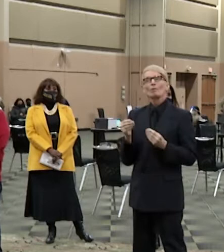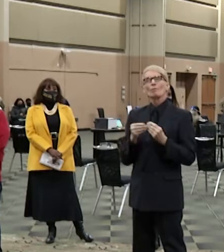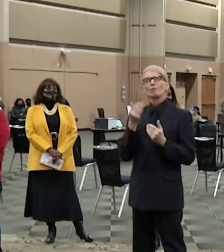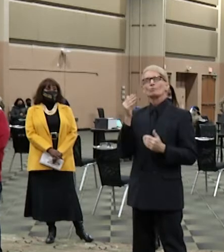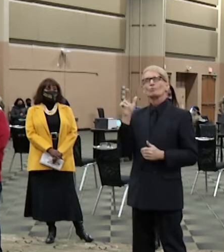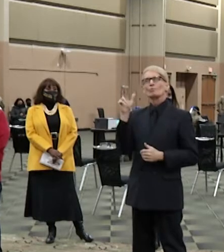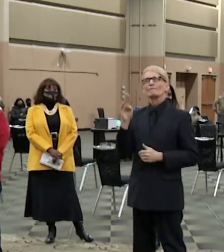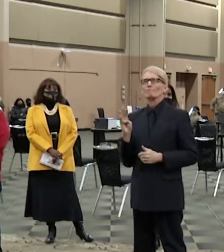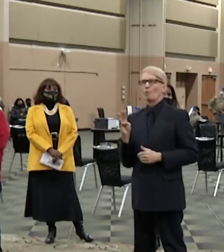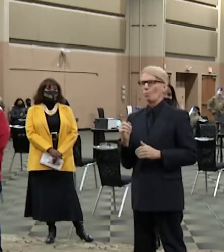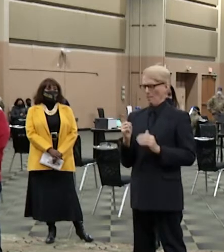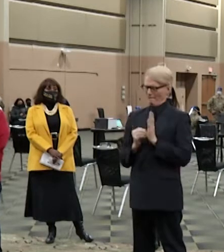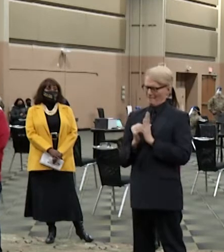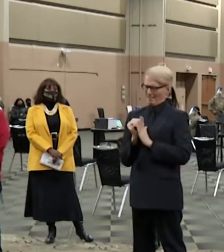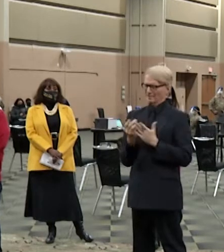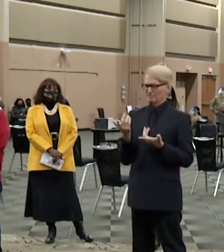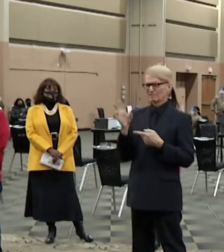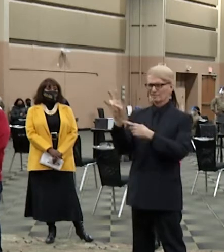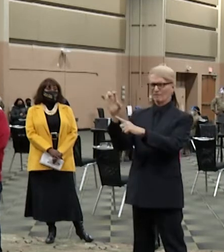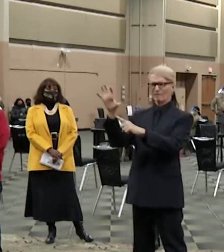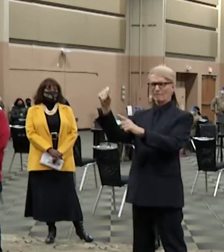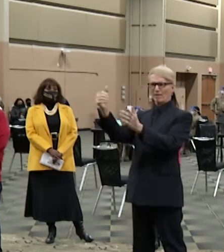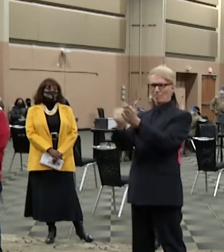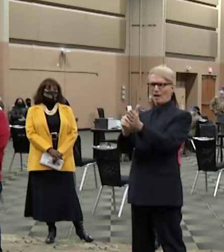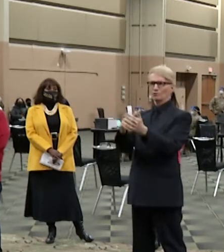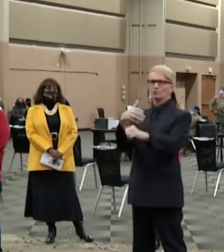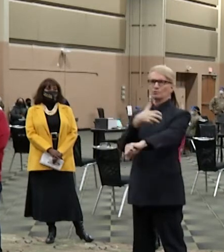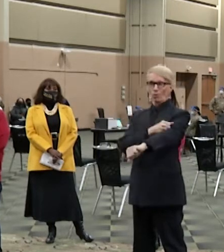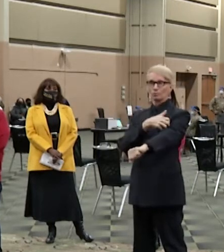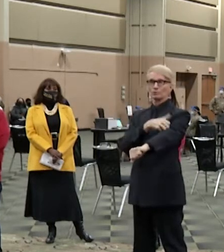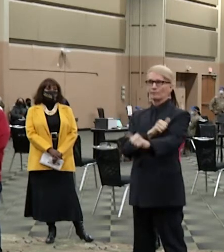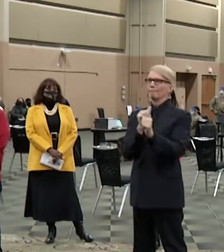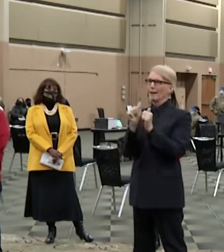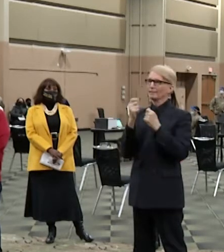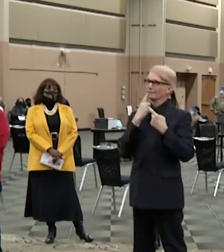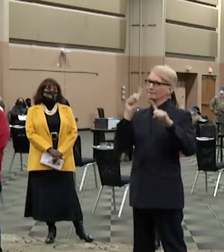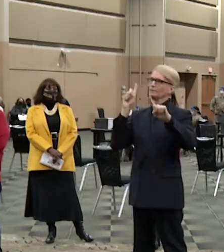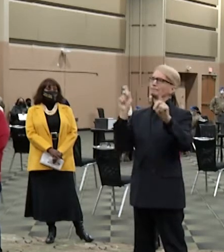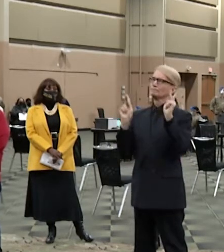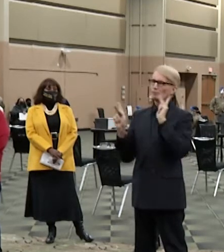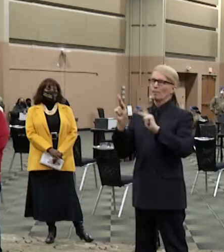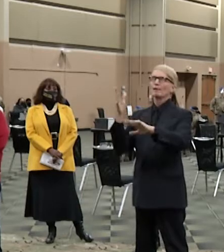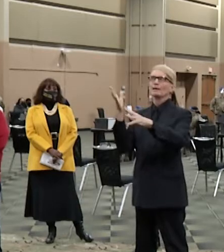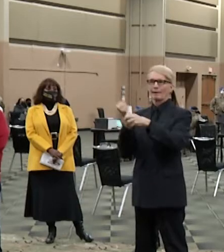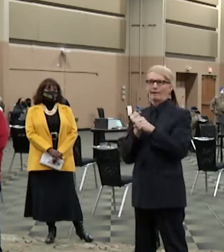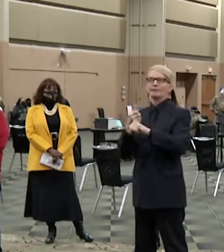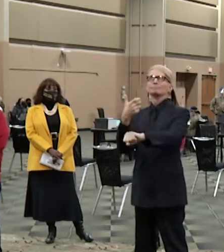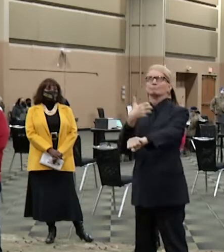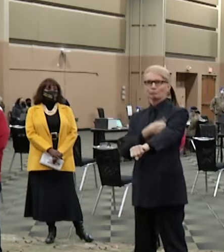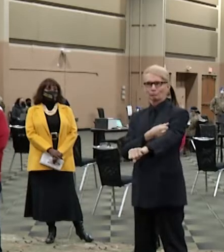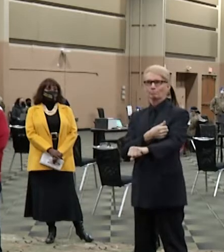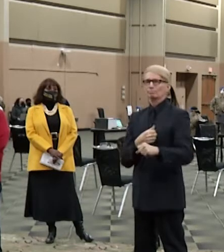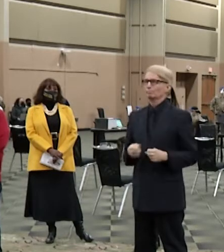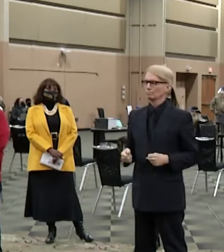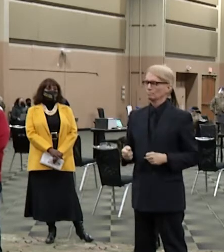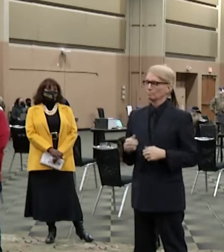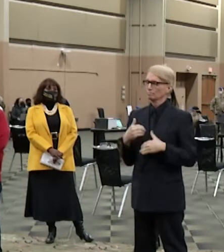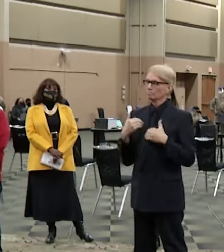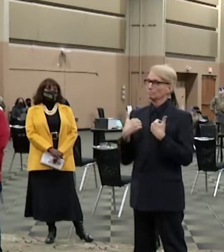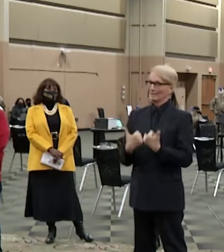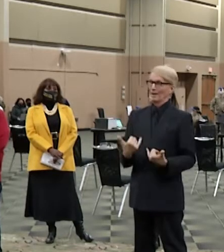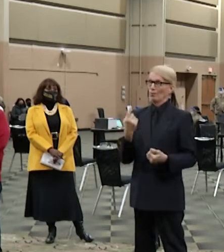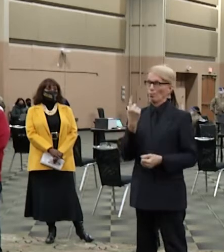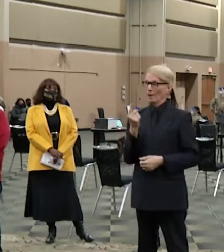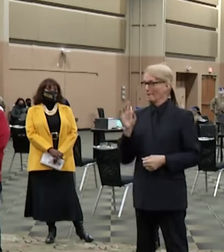750,000 doses of vaccine have been administered in Illinois already. And the rollout of Phase 1B